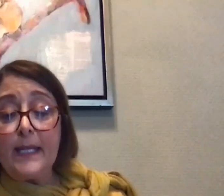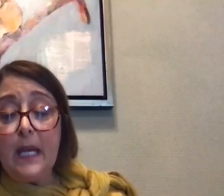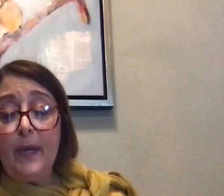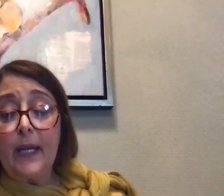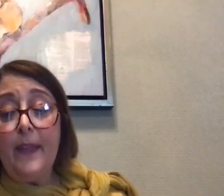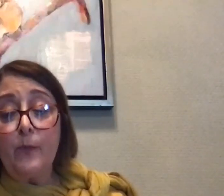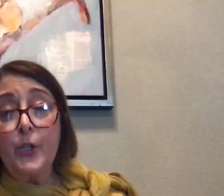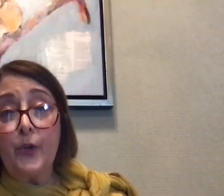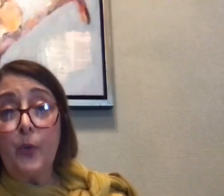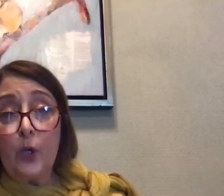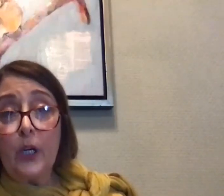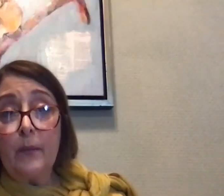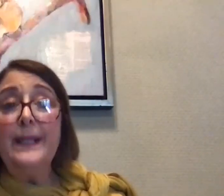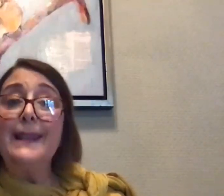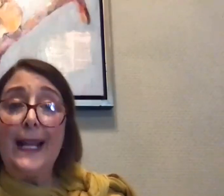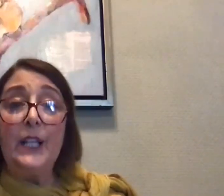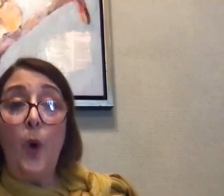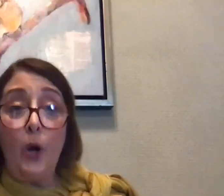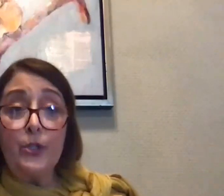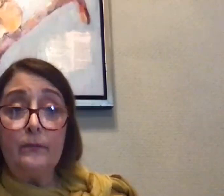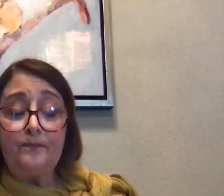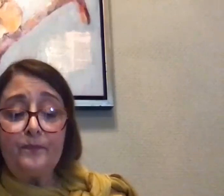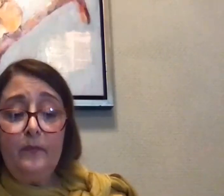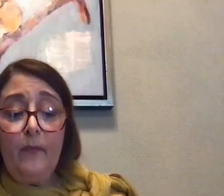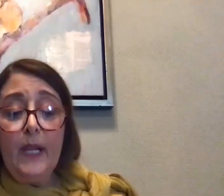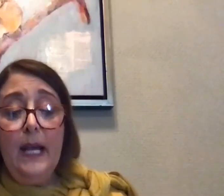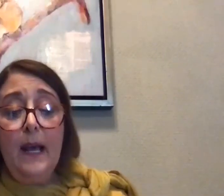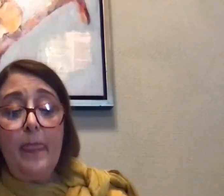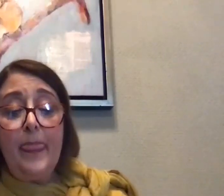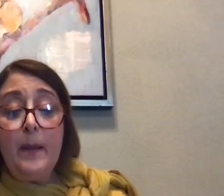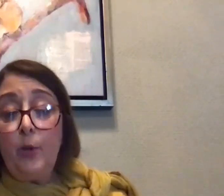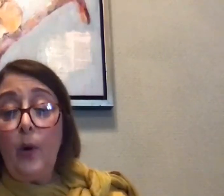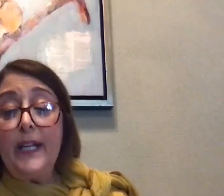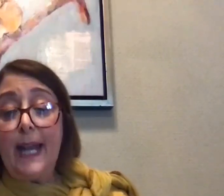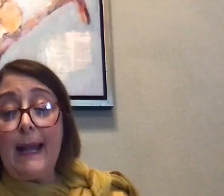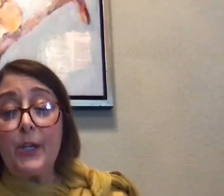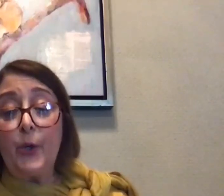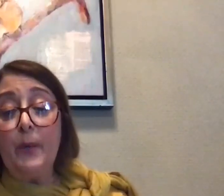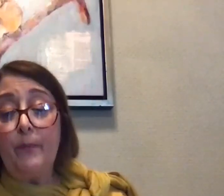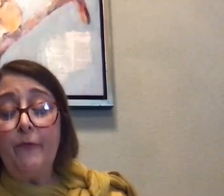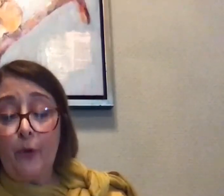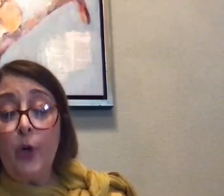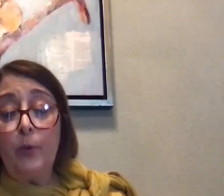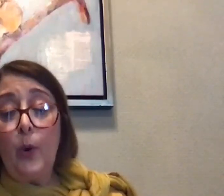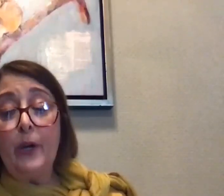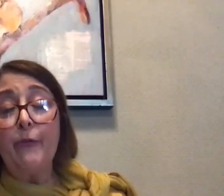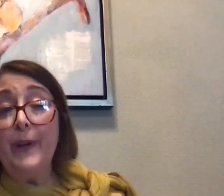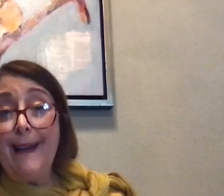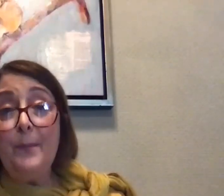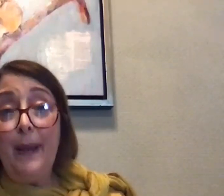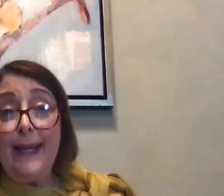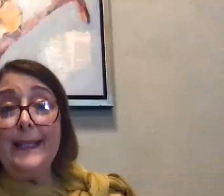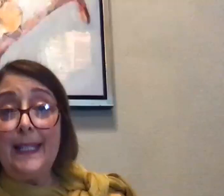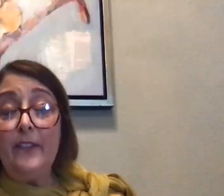the pandemic and then return to work, but it likely won't. The employee could ask her employer for